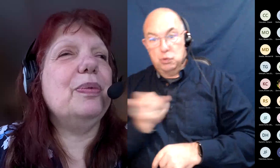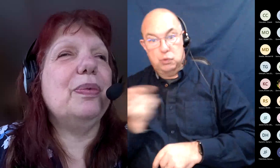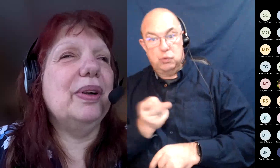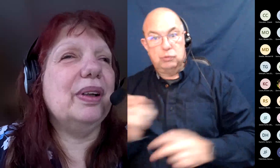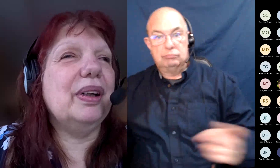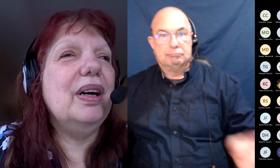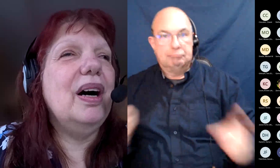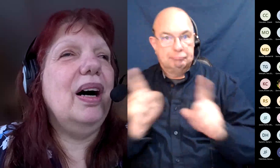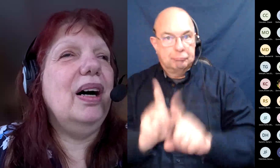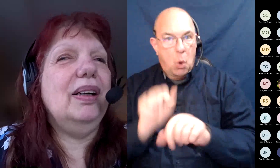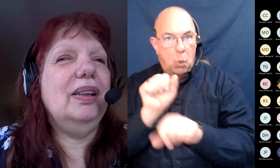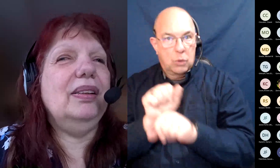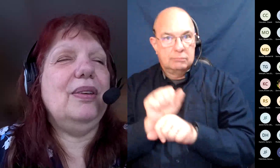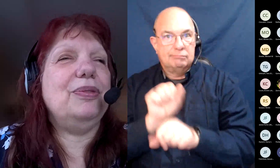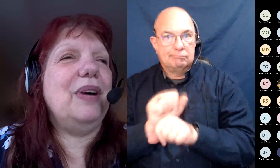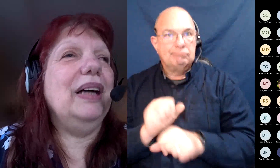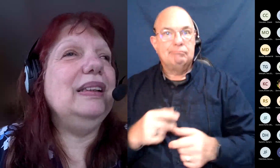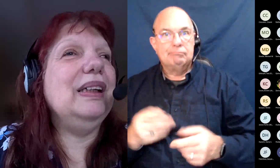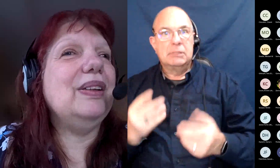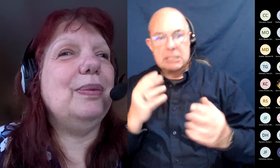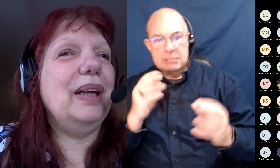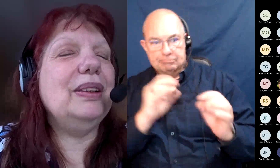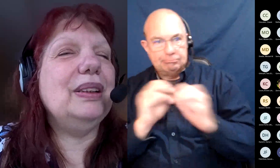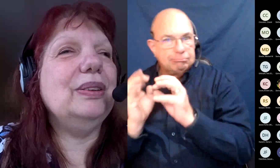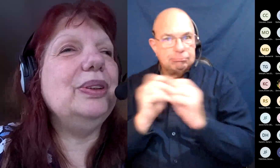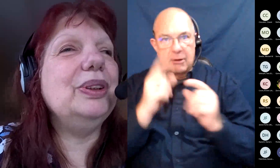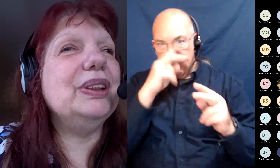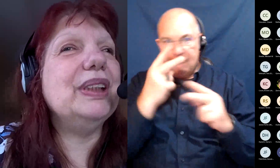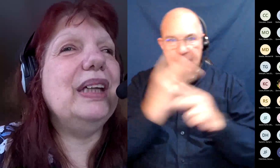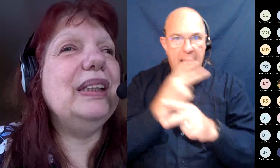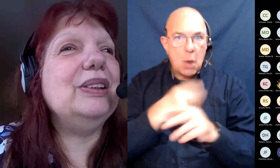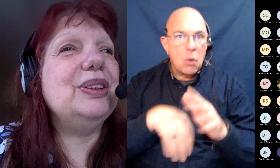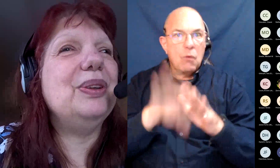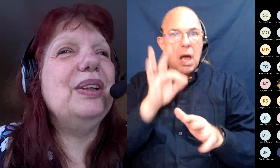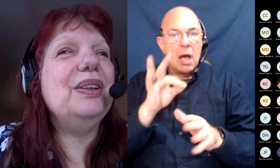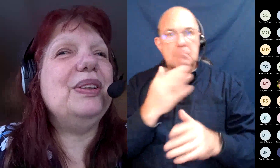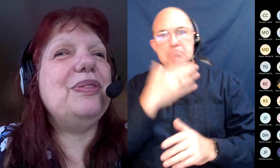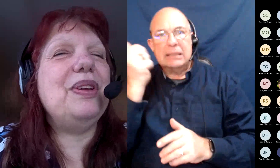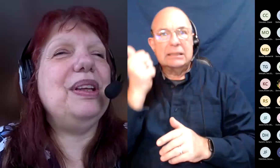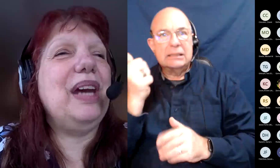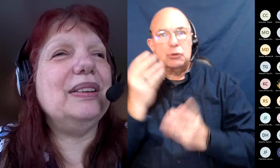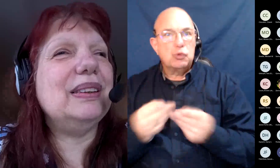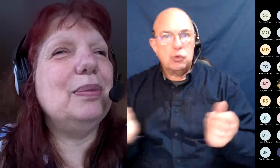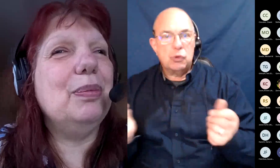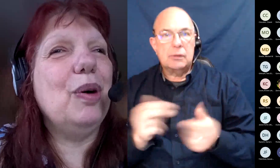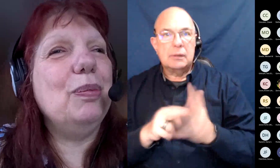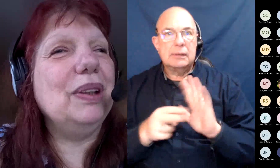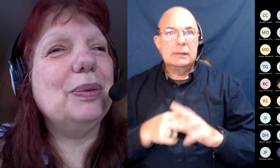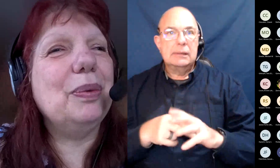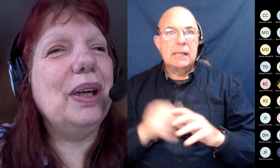of you work on finding the right solutions, getting to this